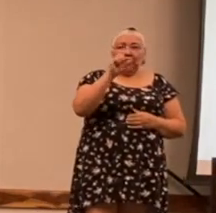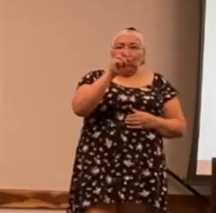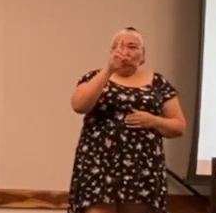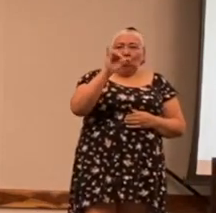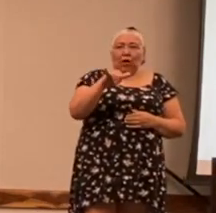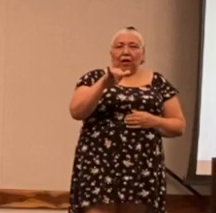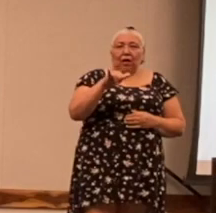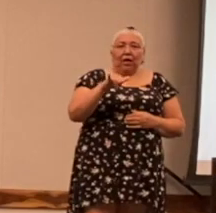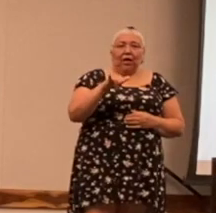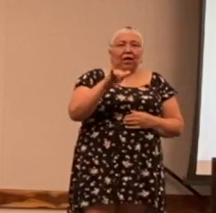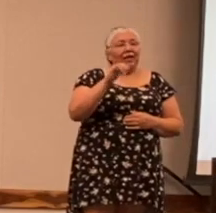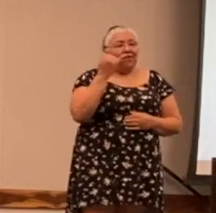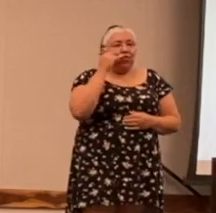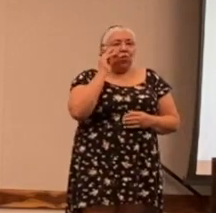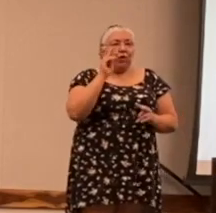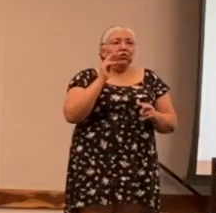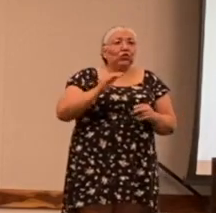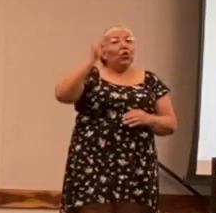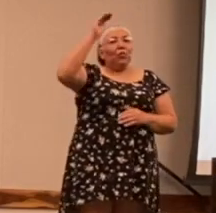a big dude, okay?